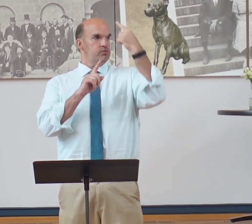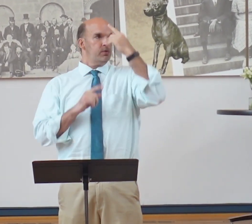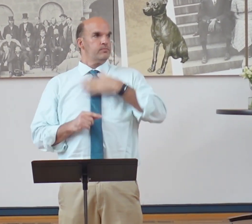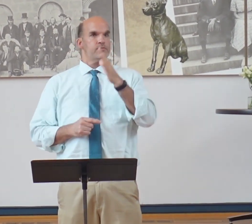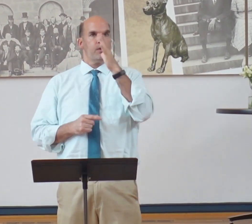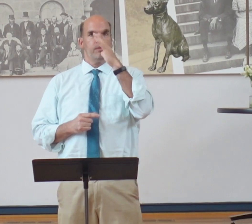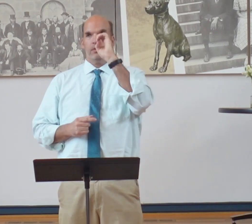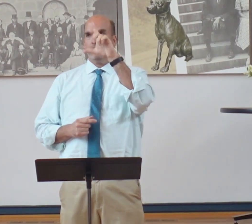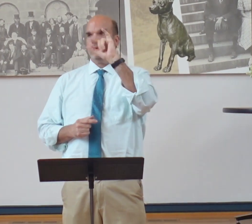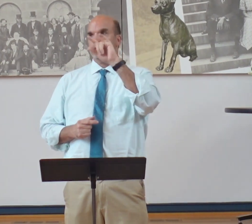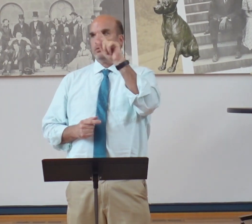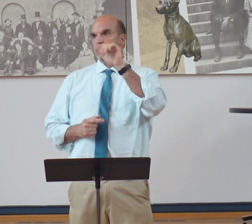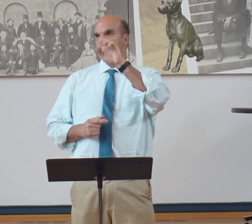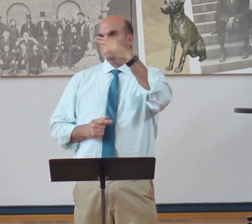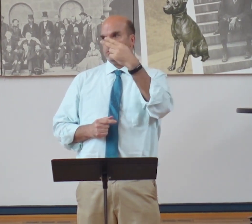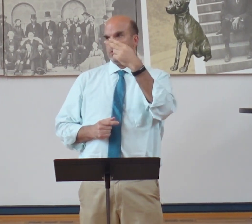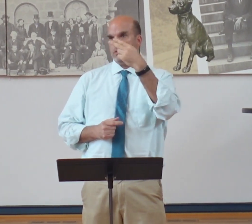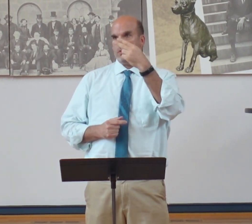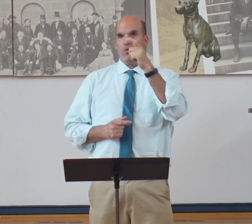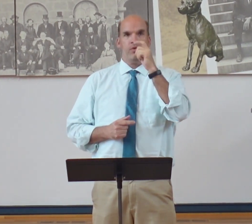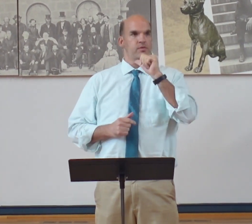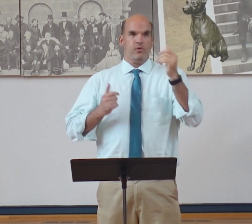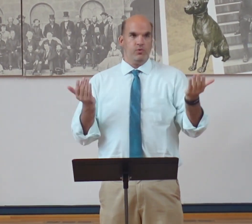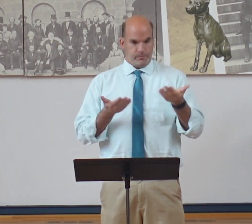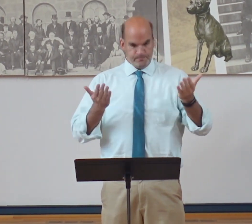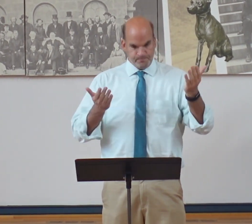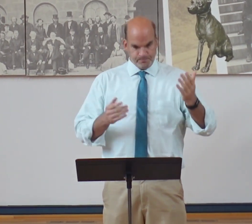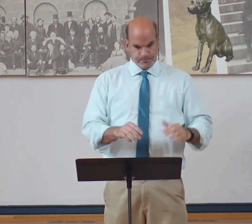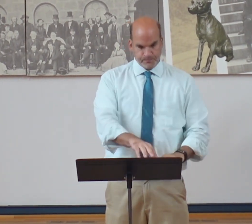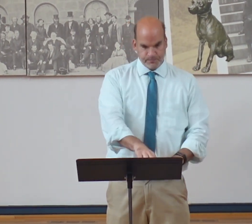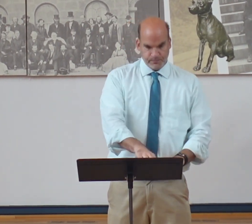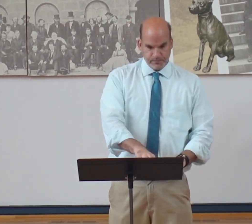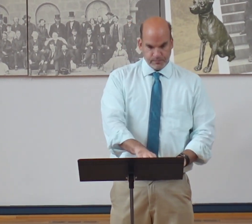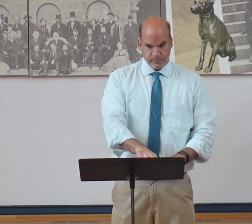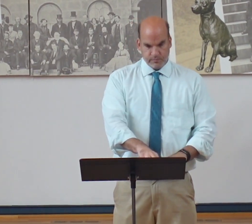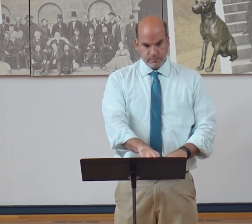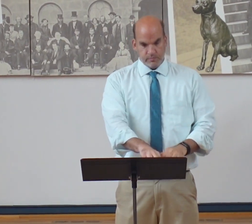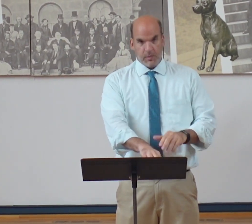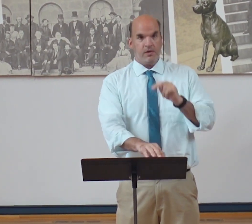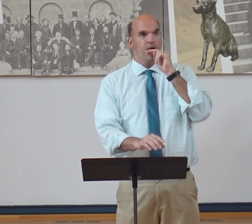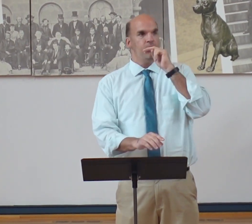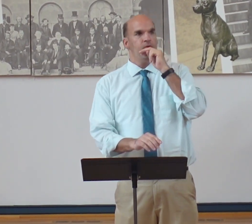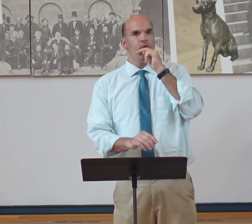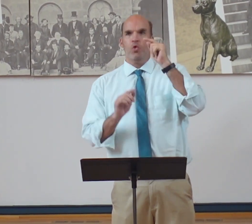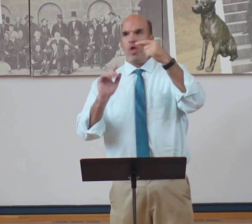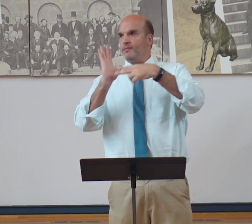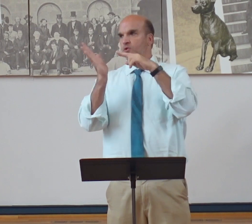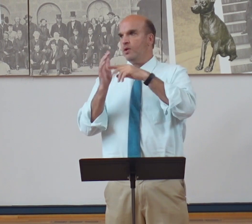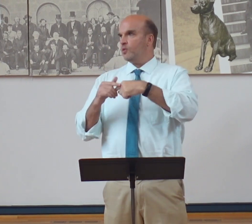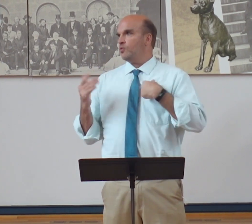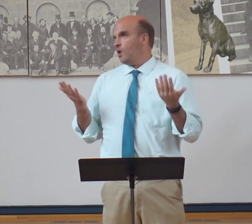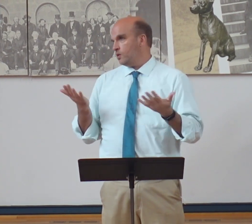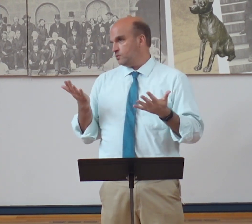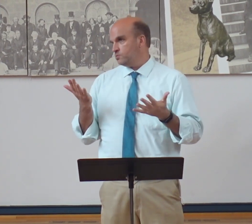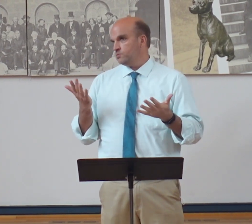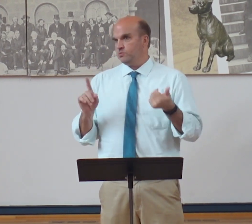I'm going to share some remarks on my behalf and then on behalf of my mother who cannot be here today, Elizabeth.